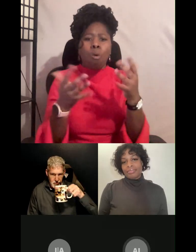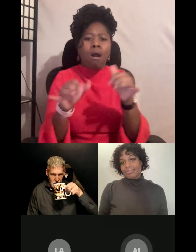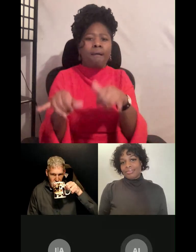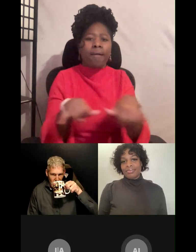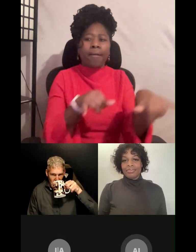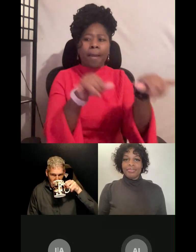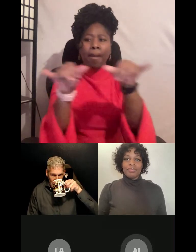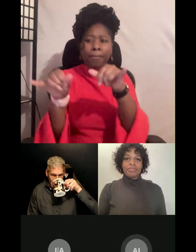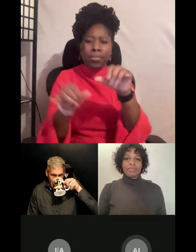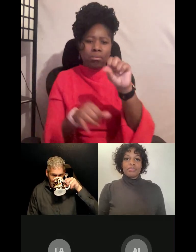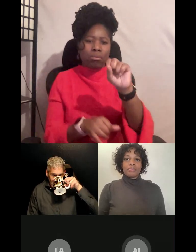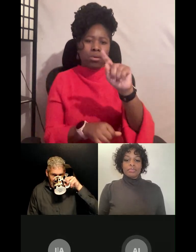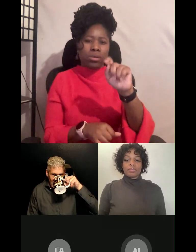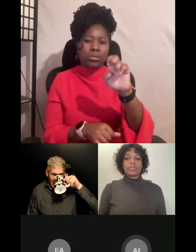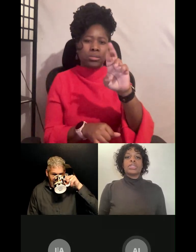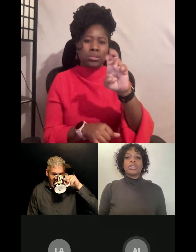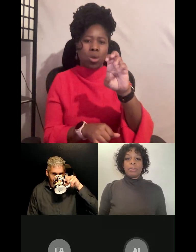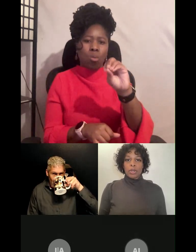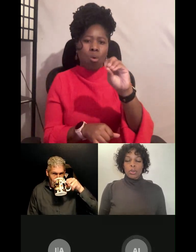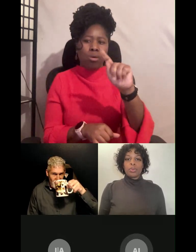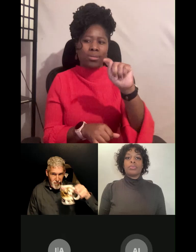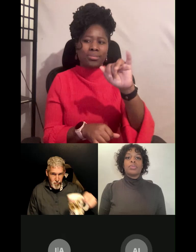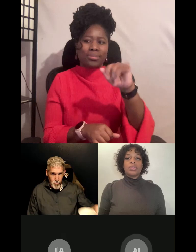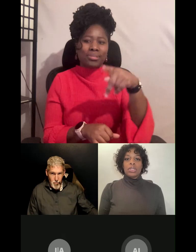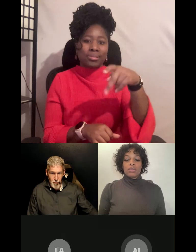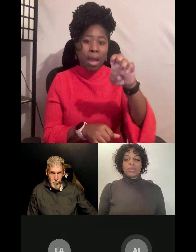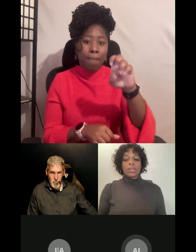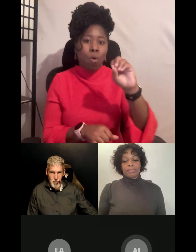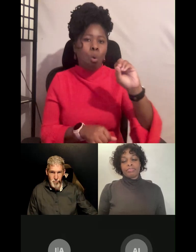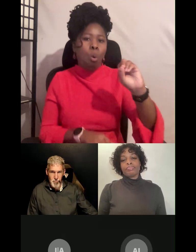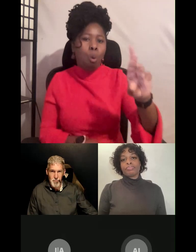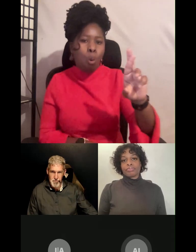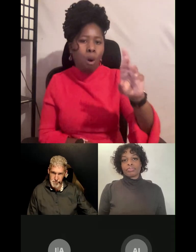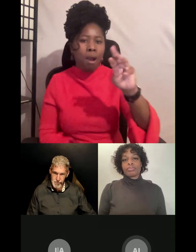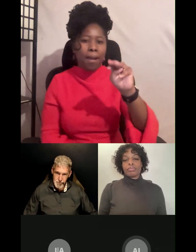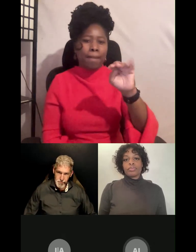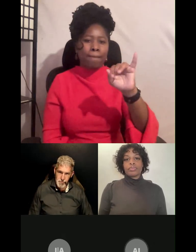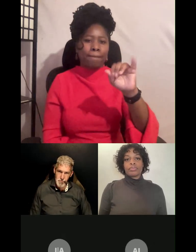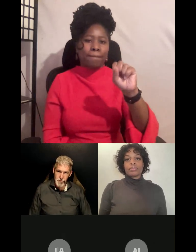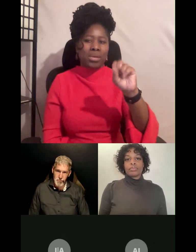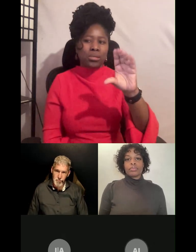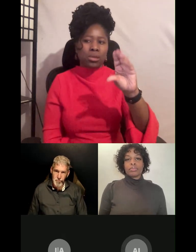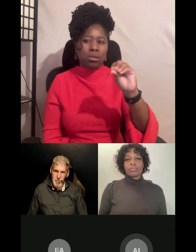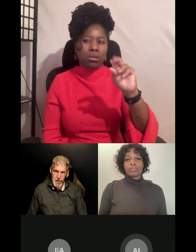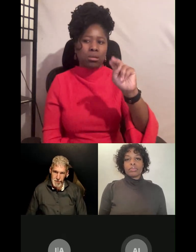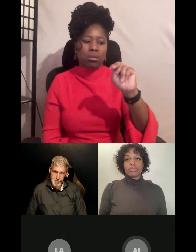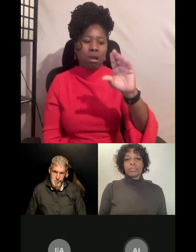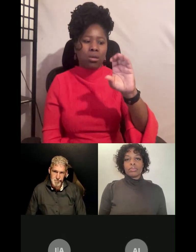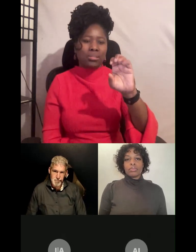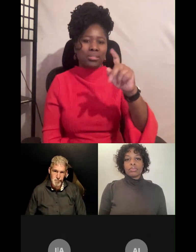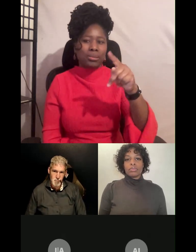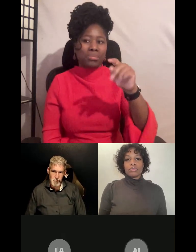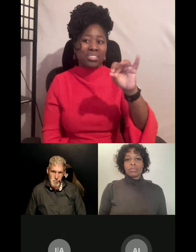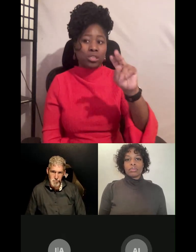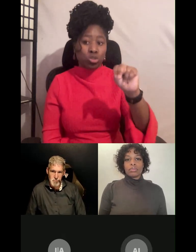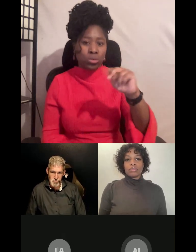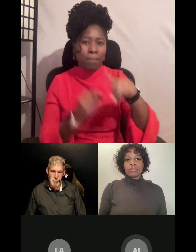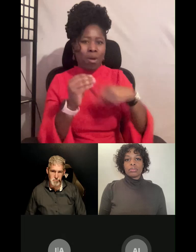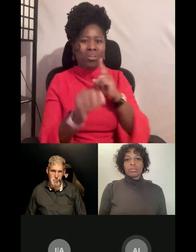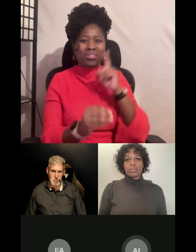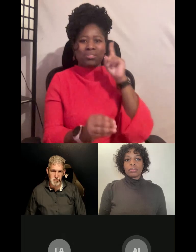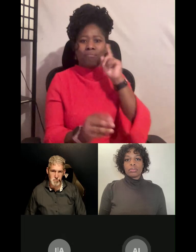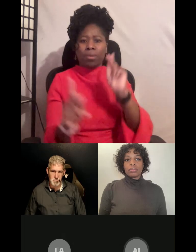Yeah, sure. Do you mind pulling up the question, please? What are the common stereotypes or